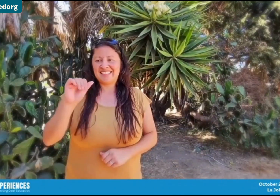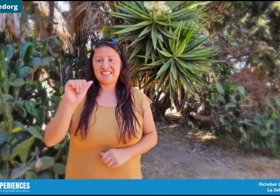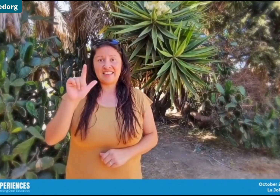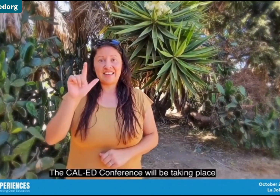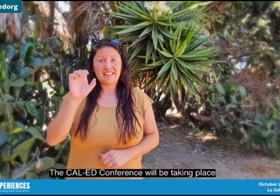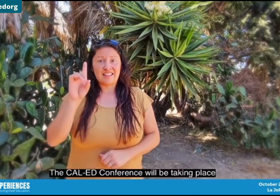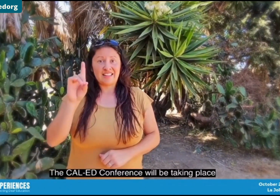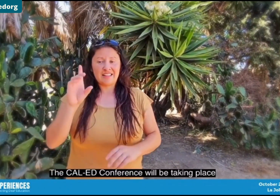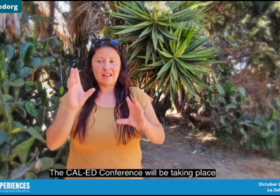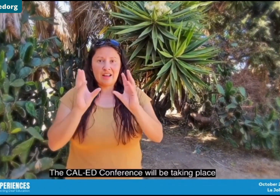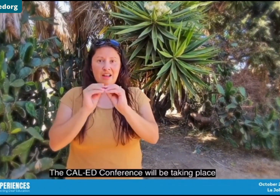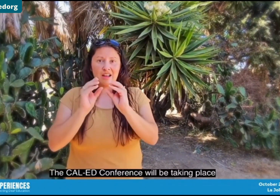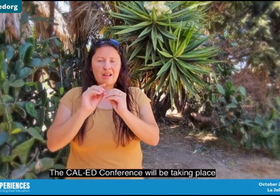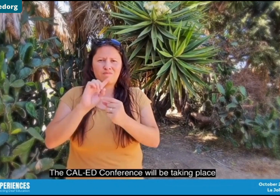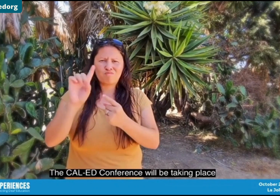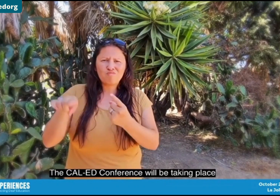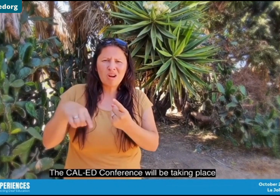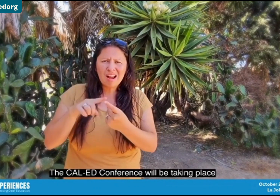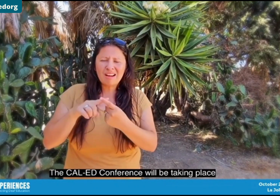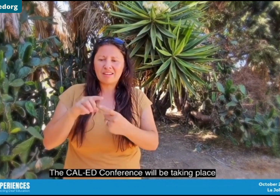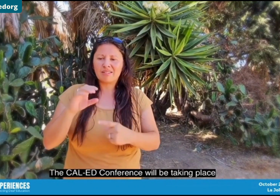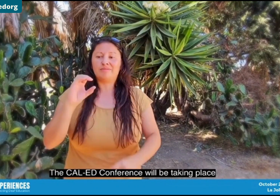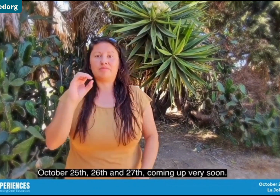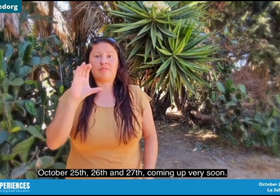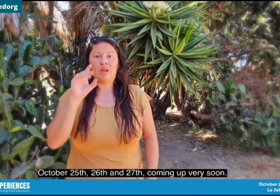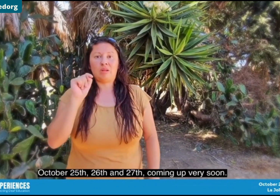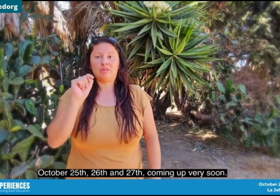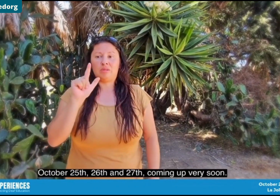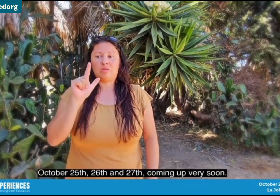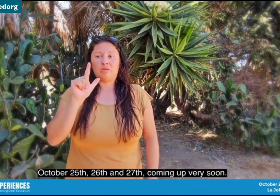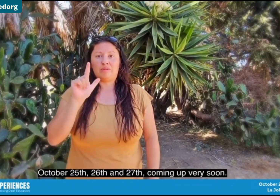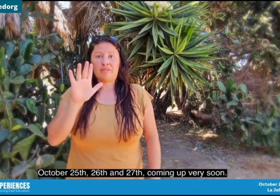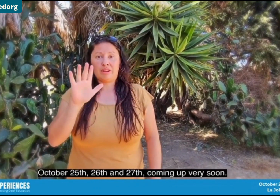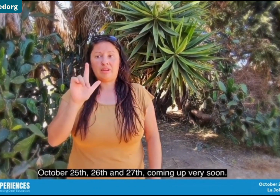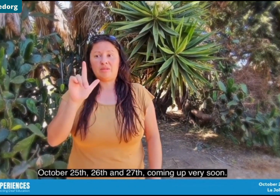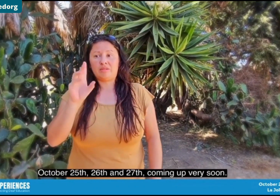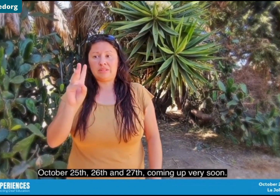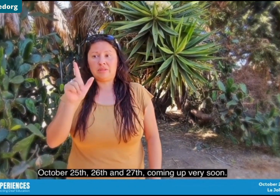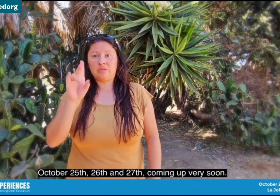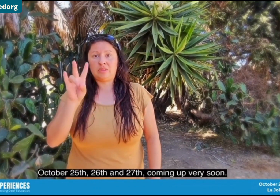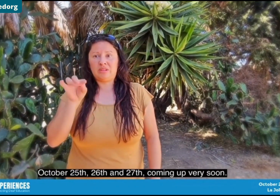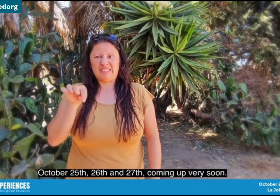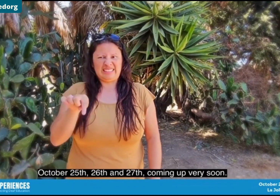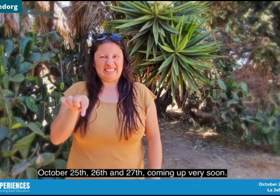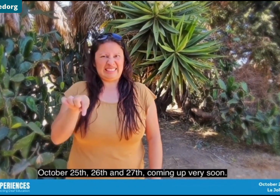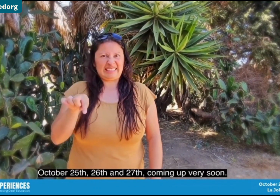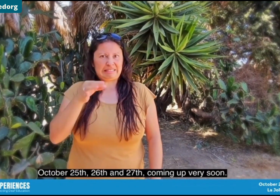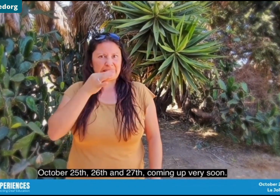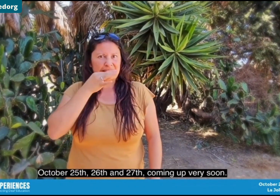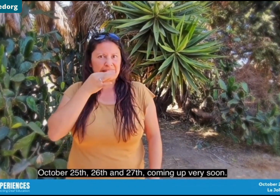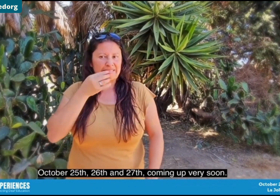The Cal Ed Conference will be taking place October 25th, 26th and 27th, coming up very soon.